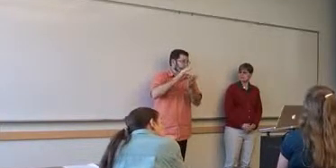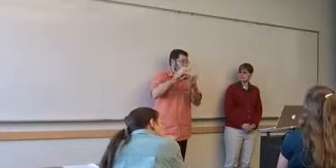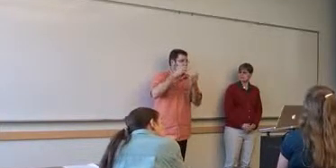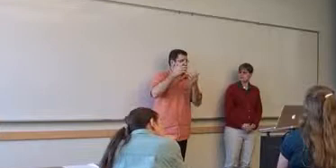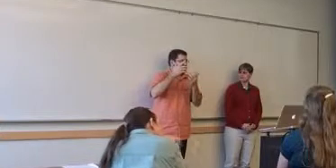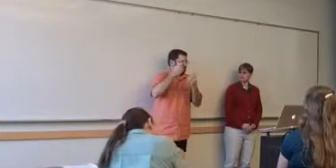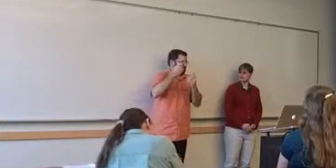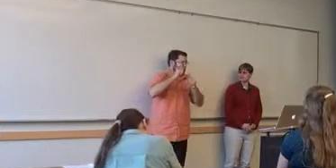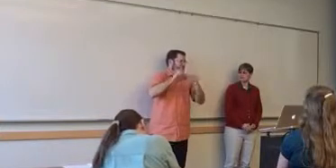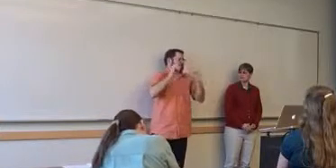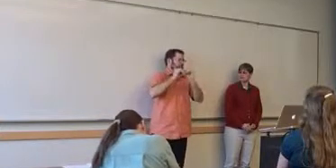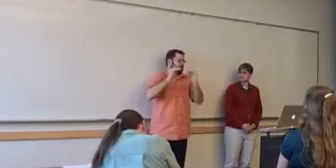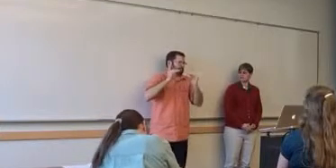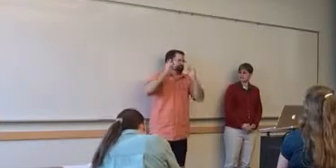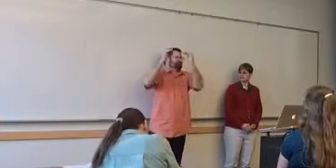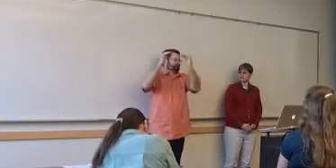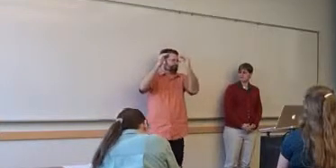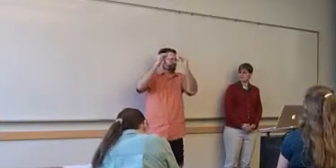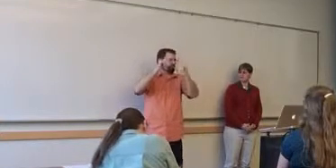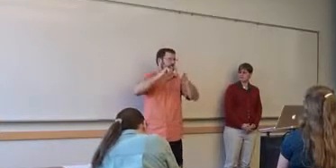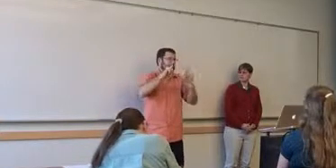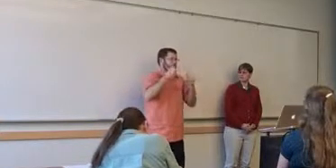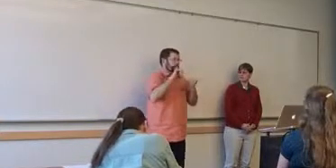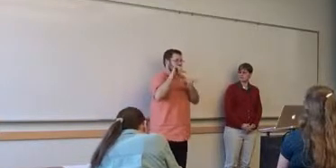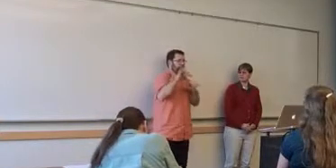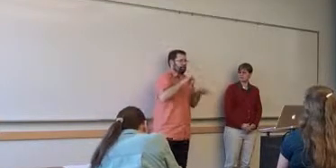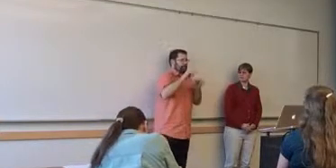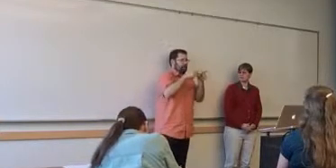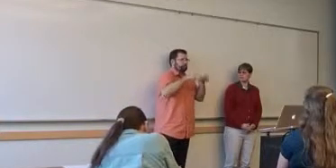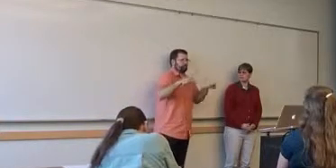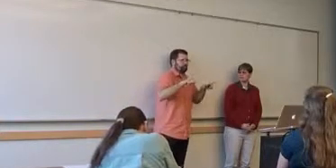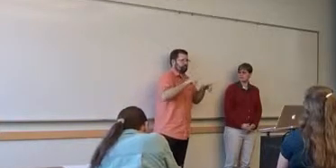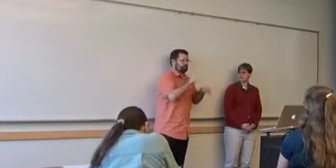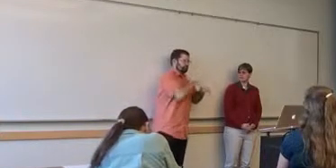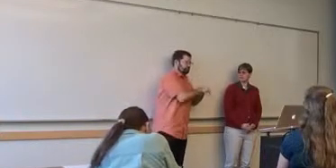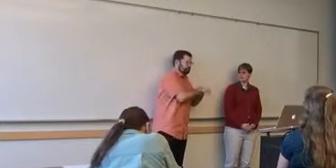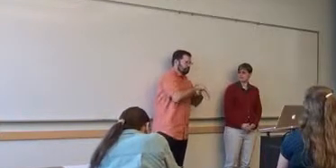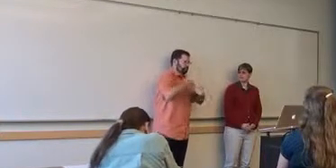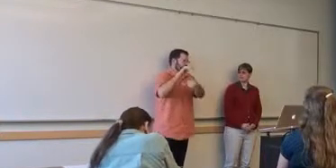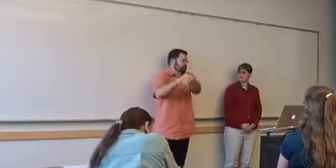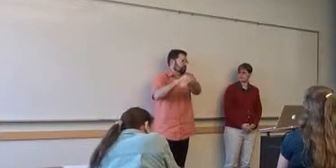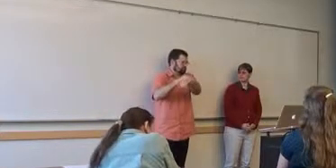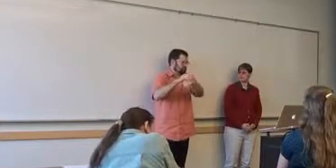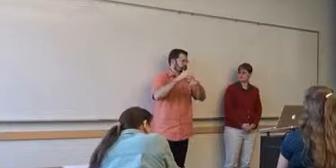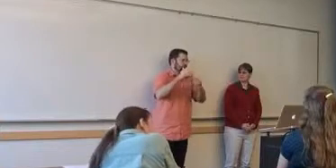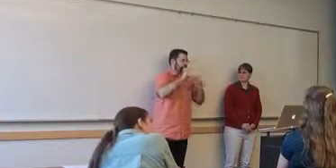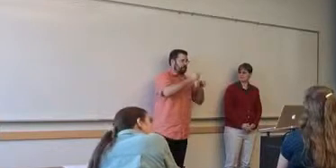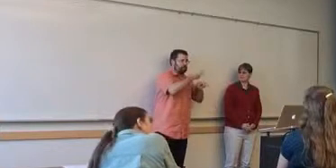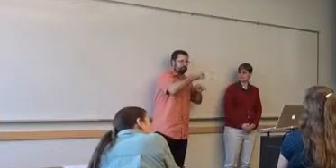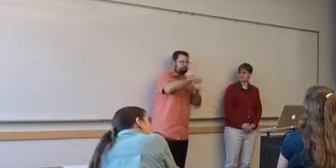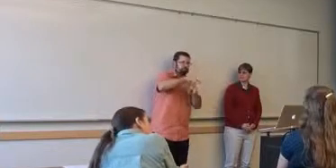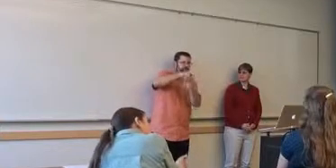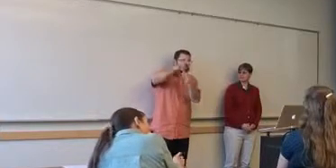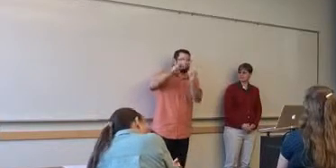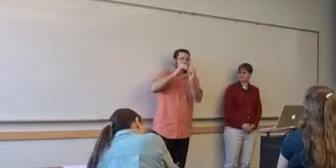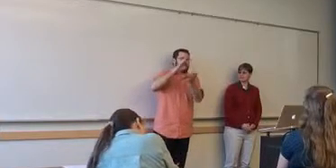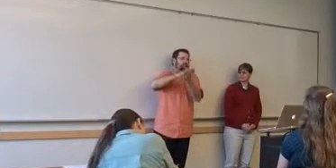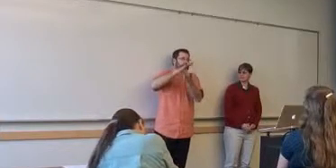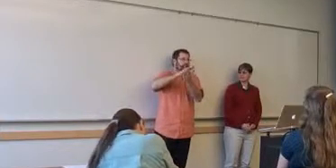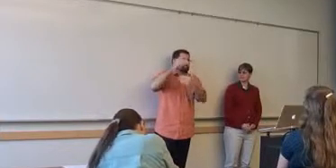the time you get into school, you know, the way you learn things to talk is a little more advanced level. So it's the same language, you're both talking English, but there's